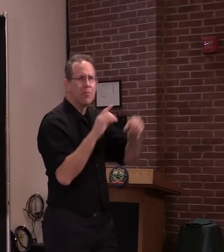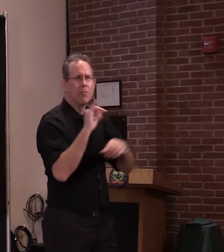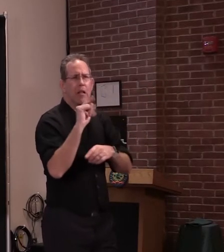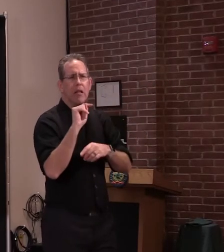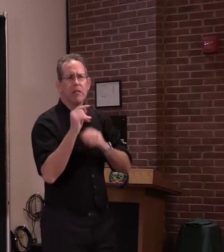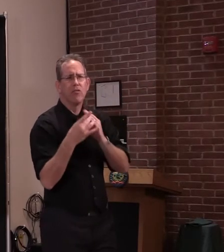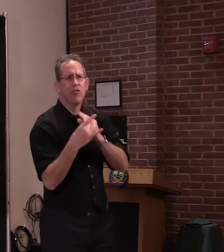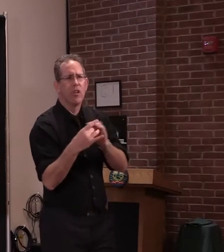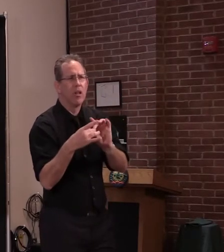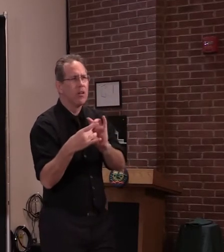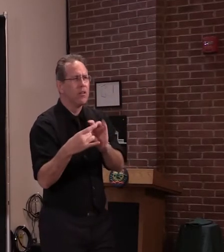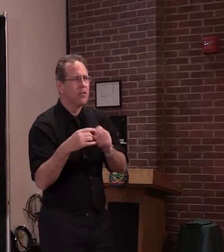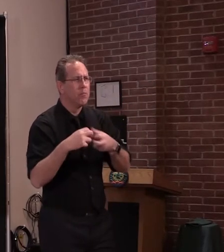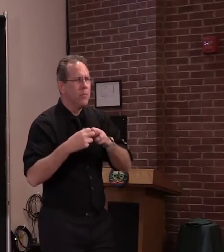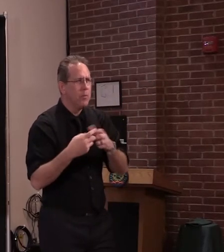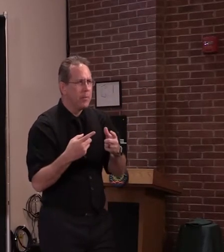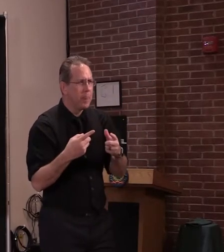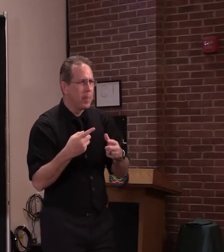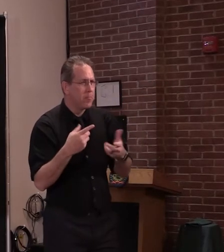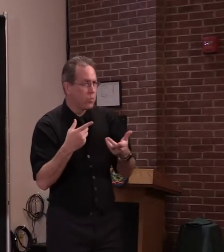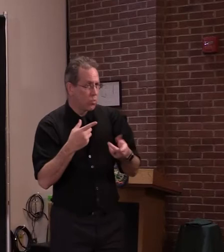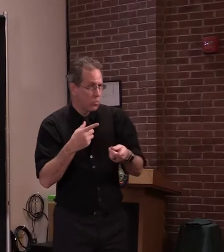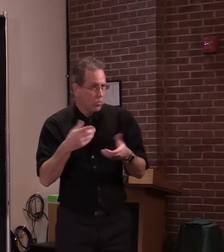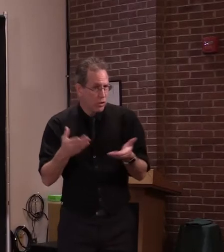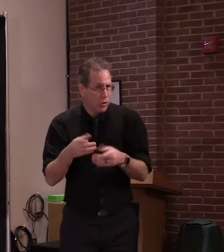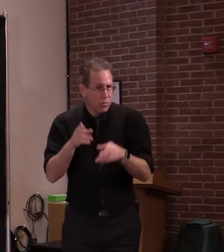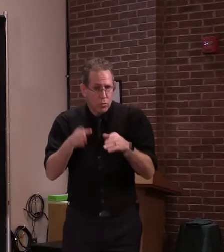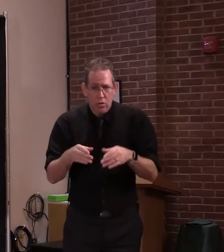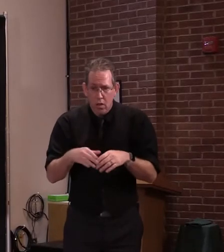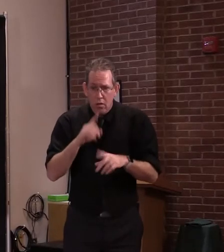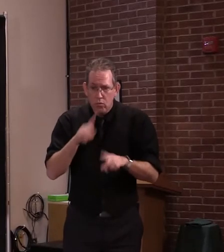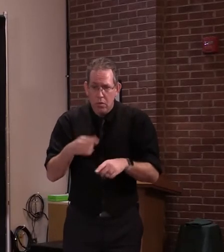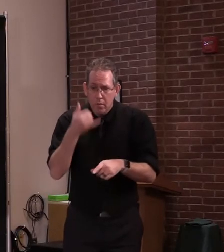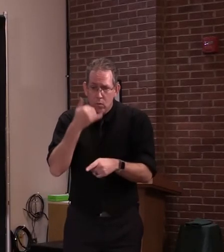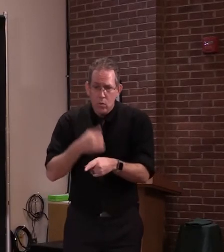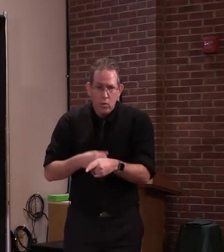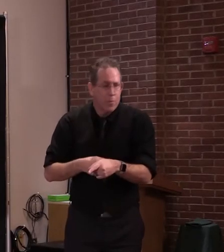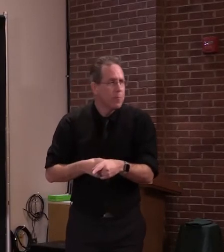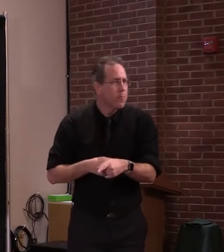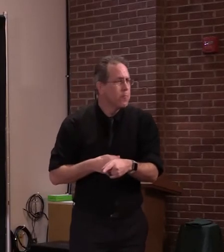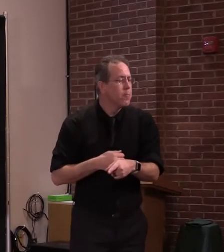line. Maybe he could explain that from the IT sector.